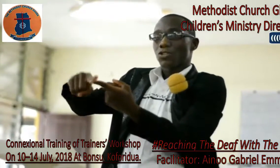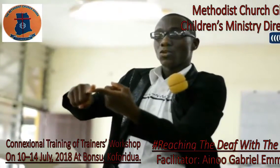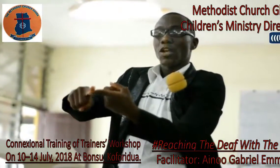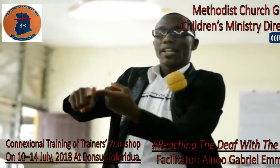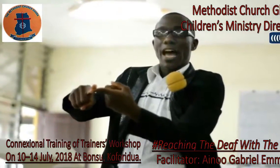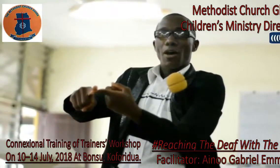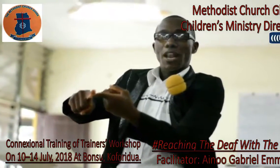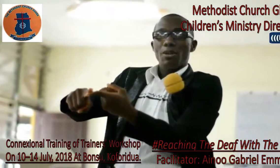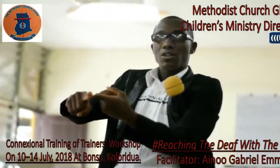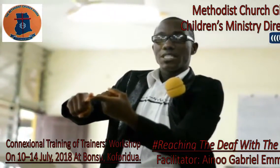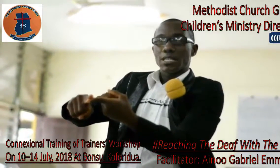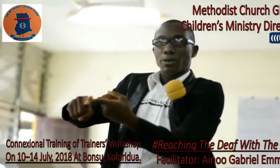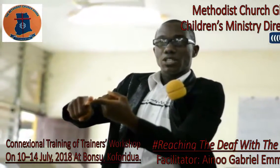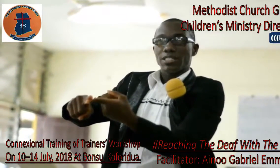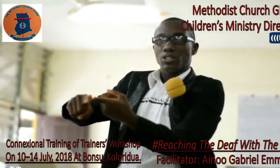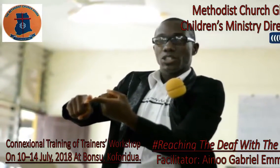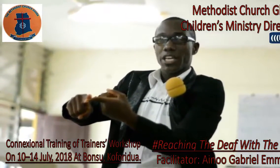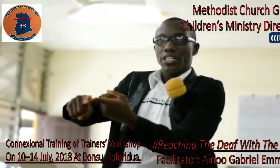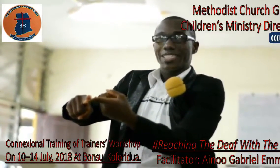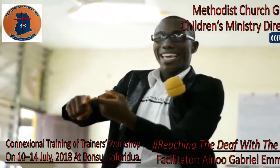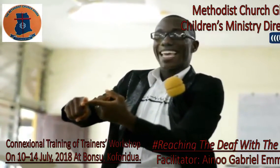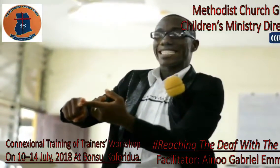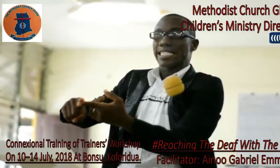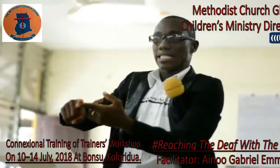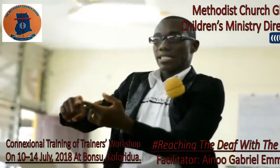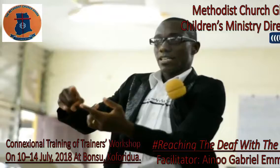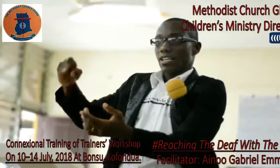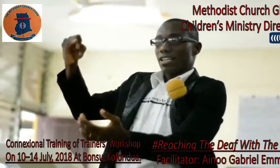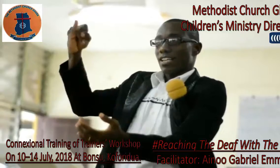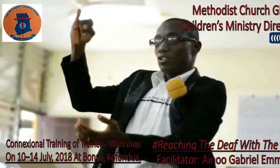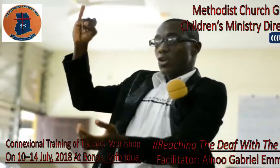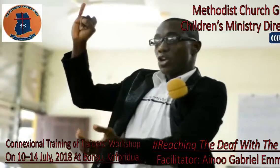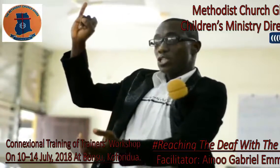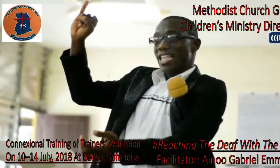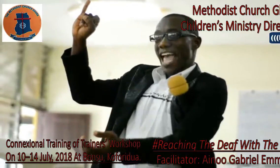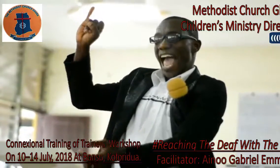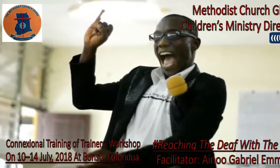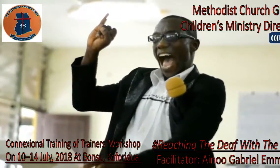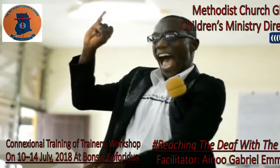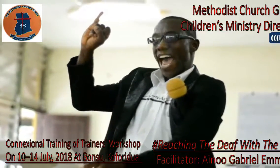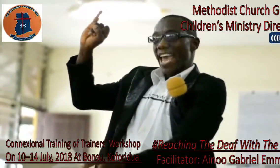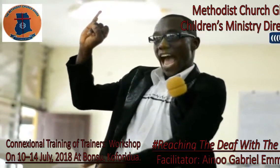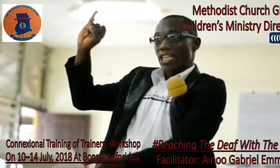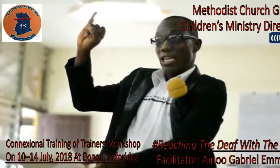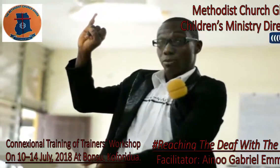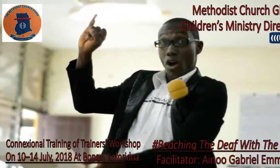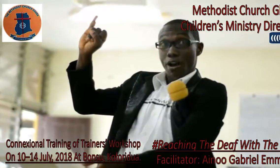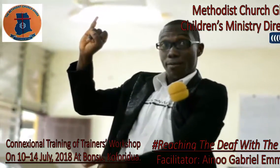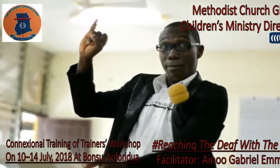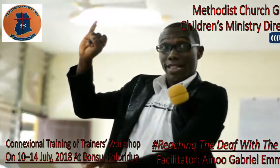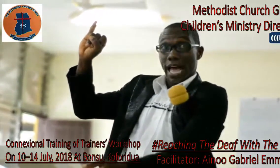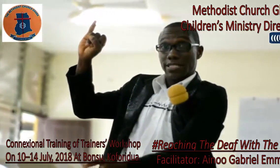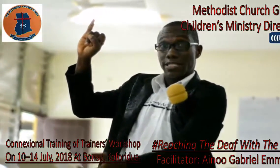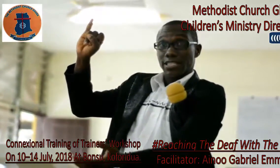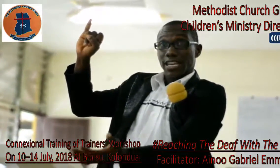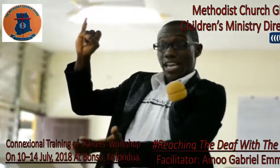two. Now let me use this opportunity to teach it. You use the I handshake. Do you all remember that? Yes. And